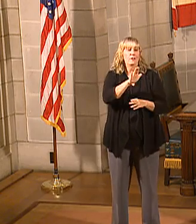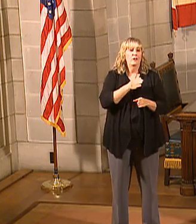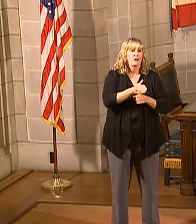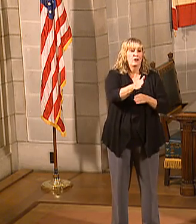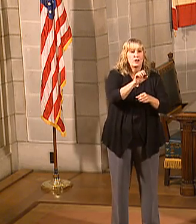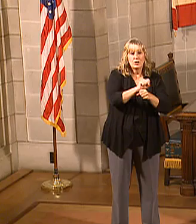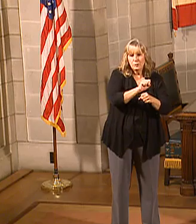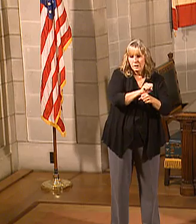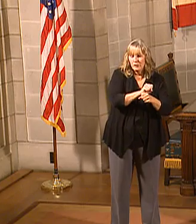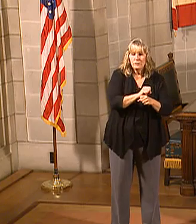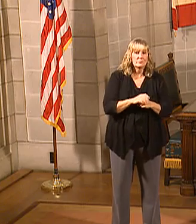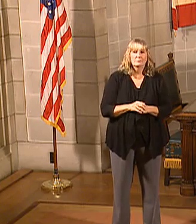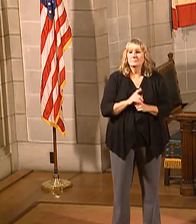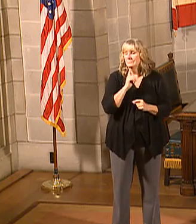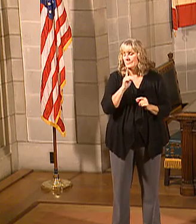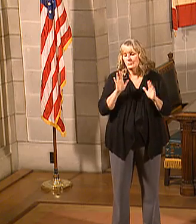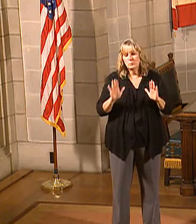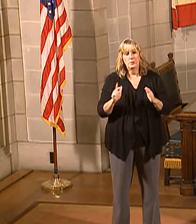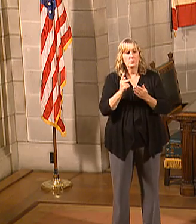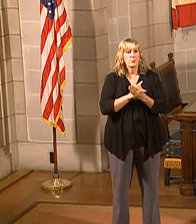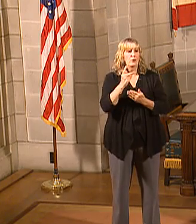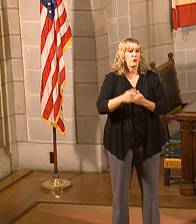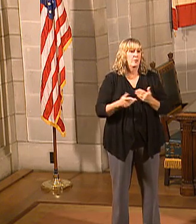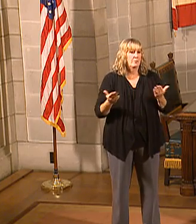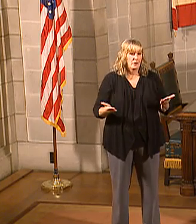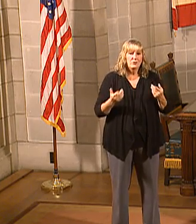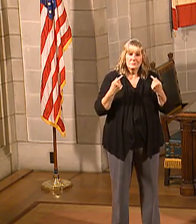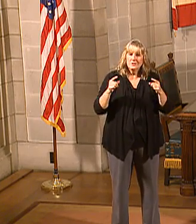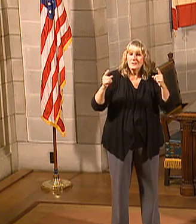so it's just really one of those great programs we got at the state that is hugely